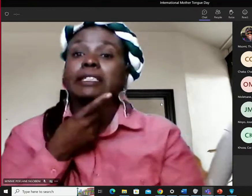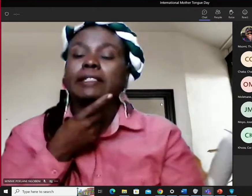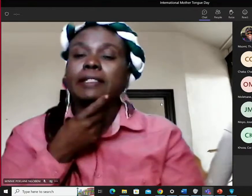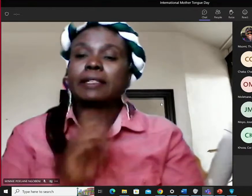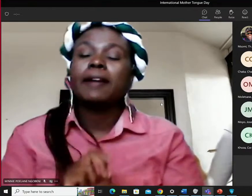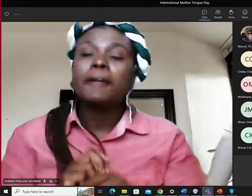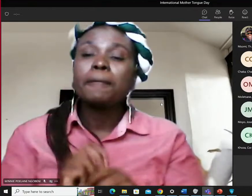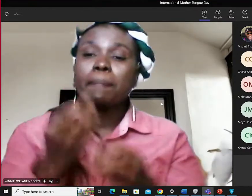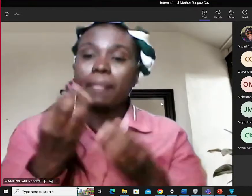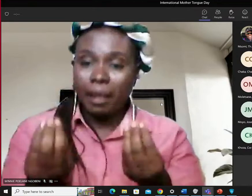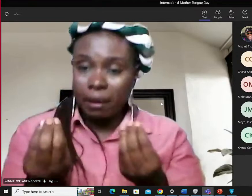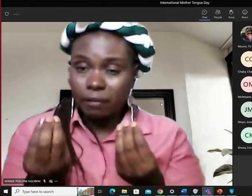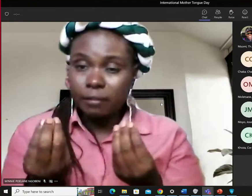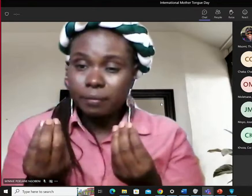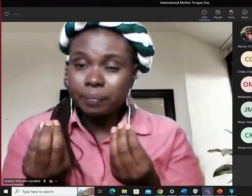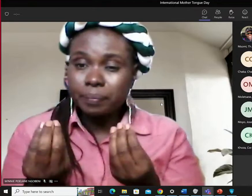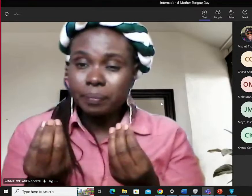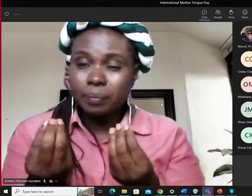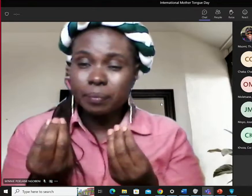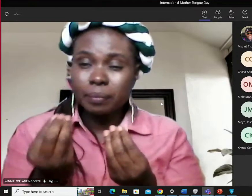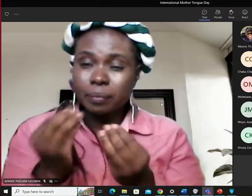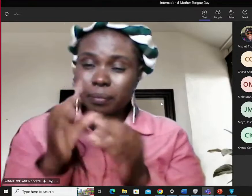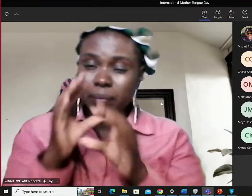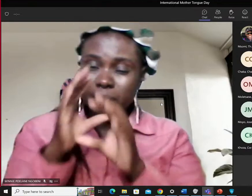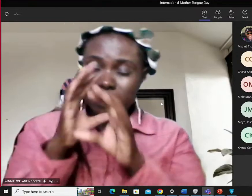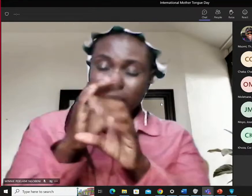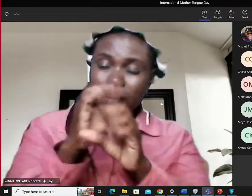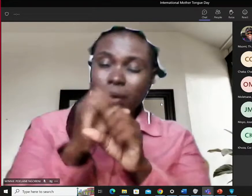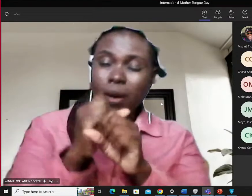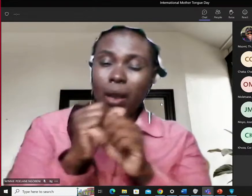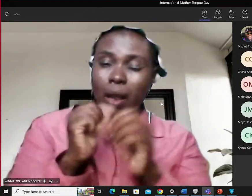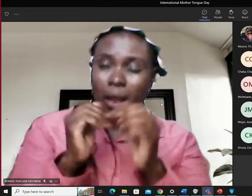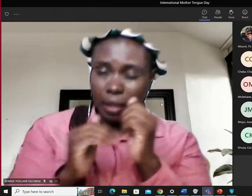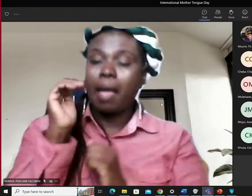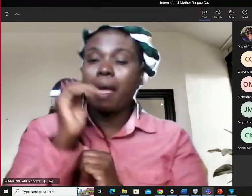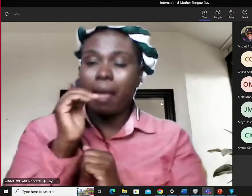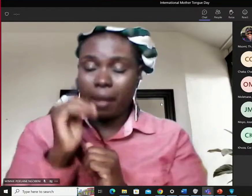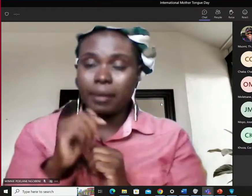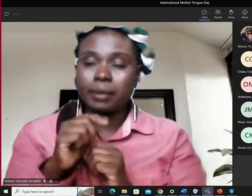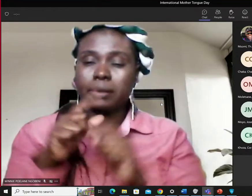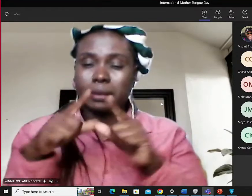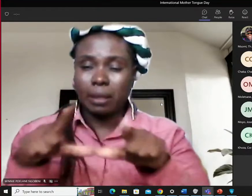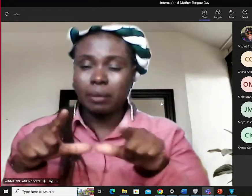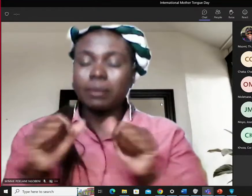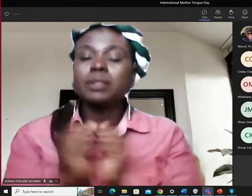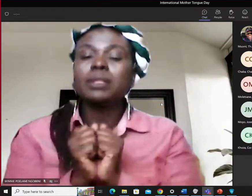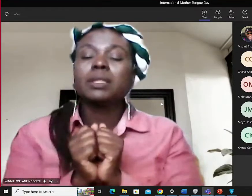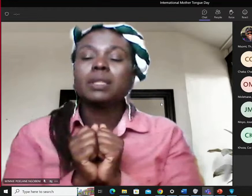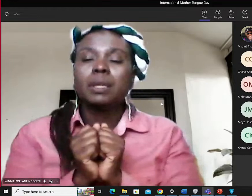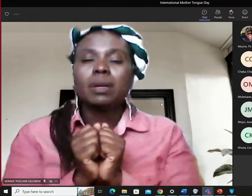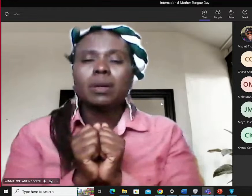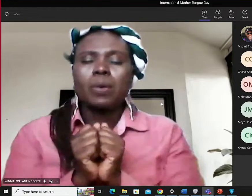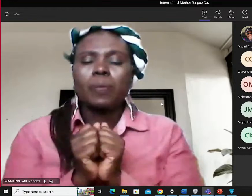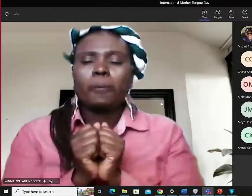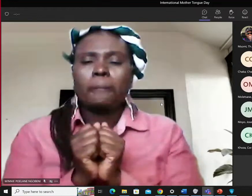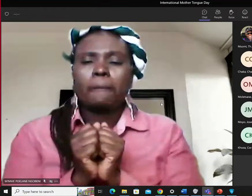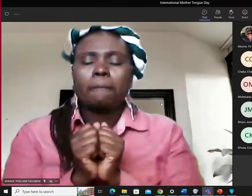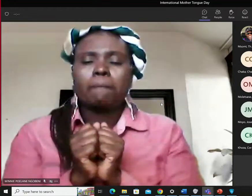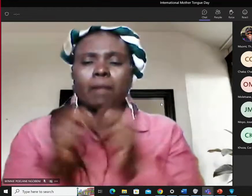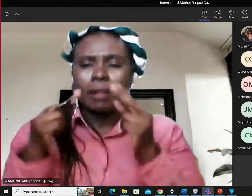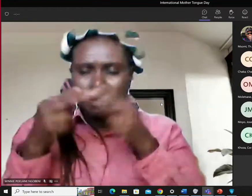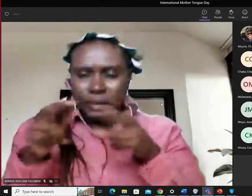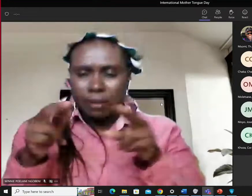were considered as the high form. The codified superposed variety used for